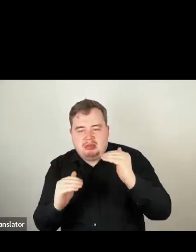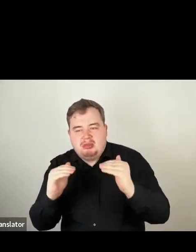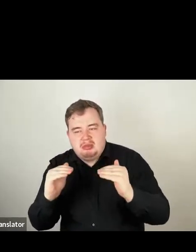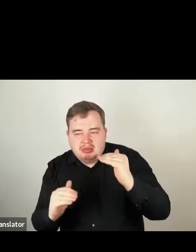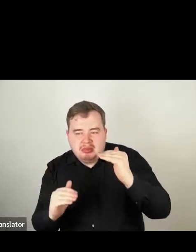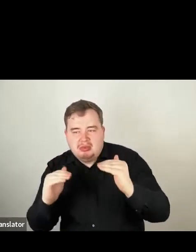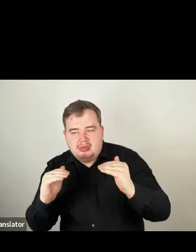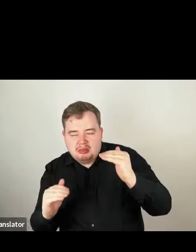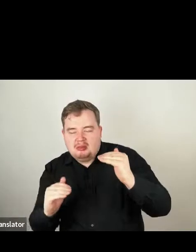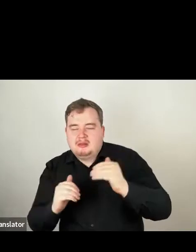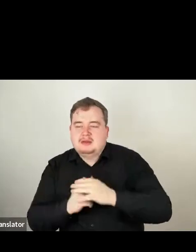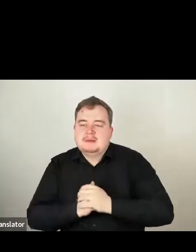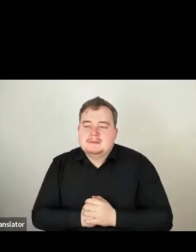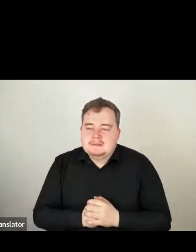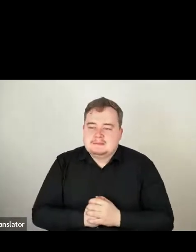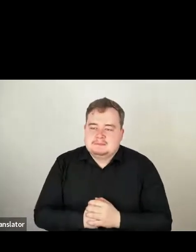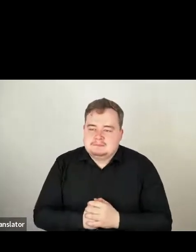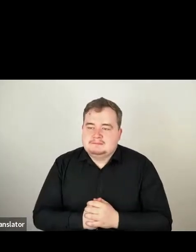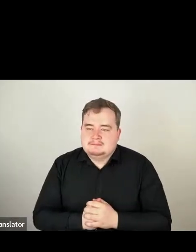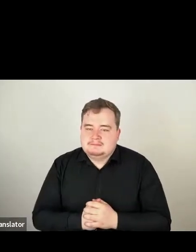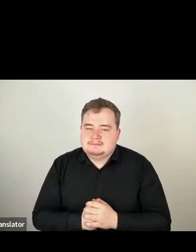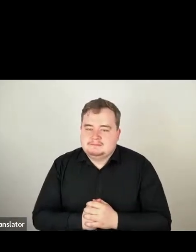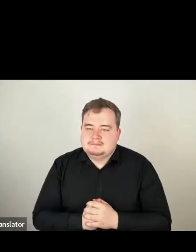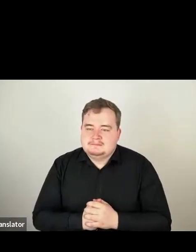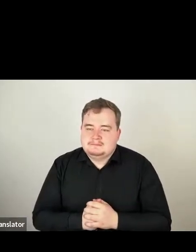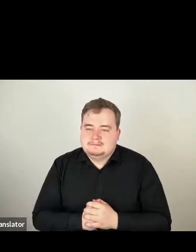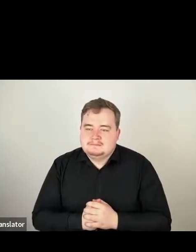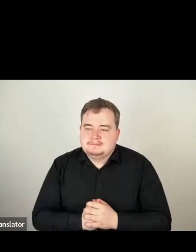from nearly parity to